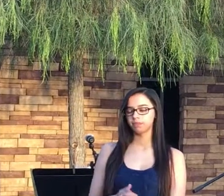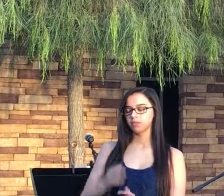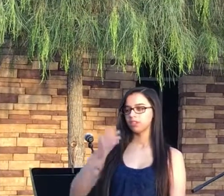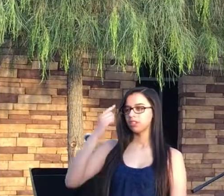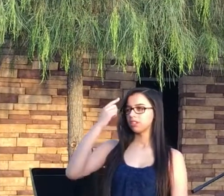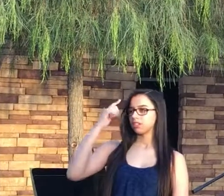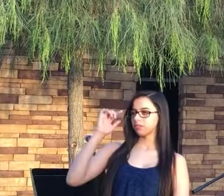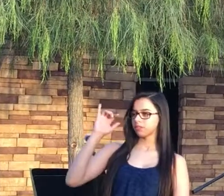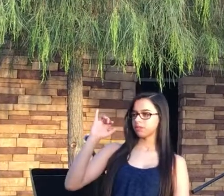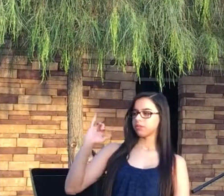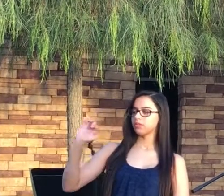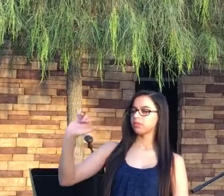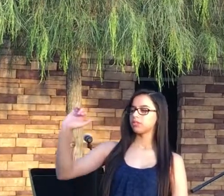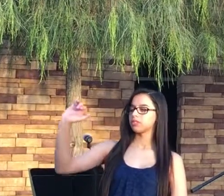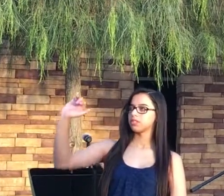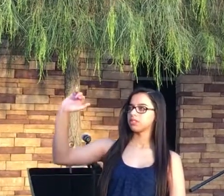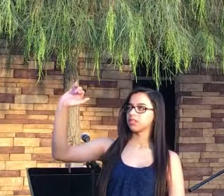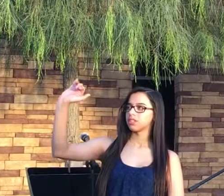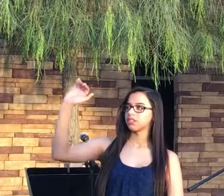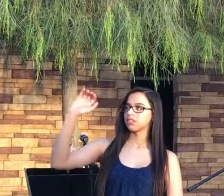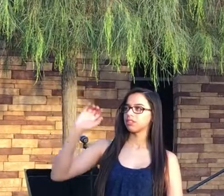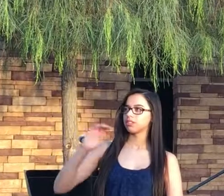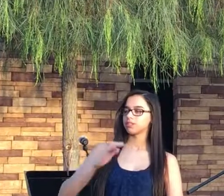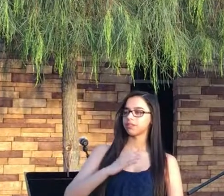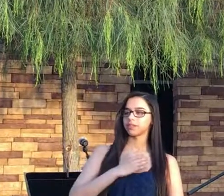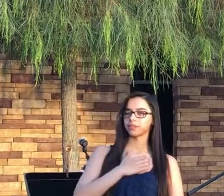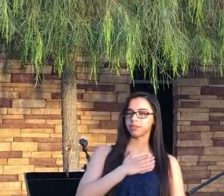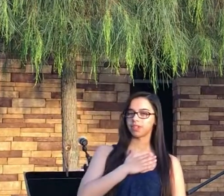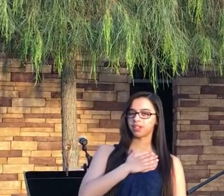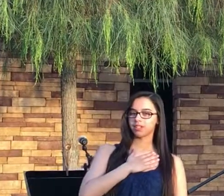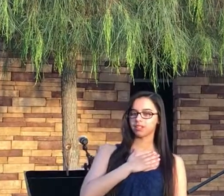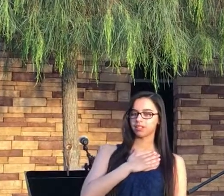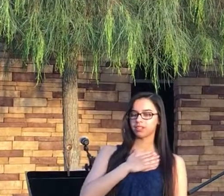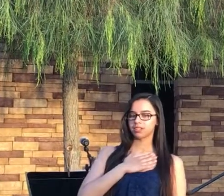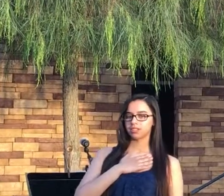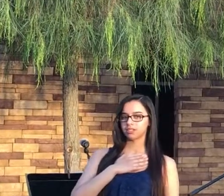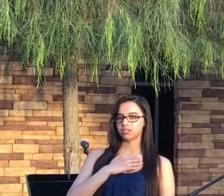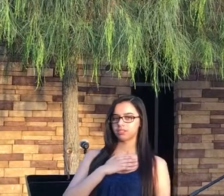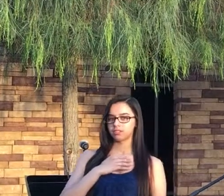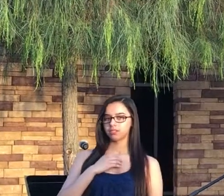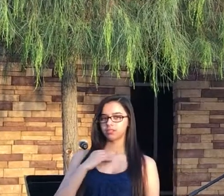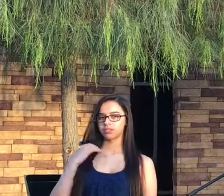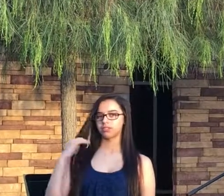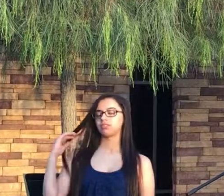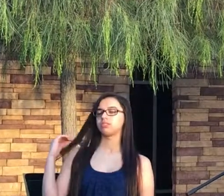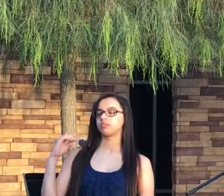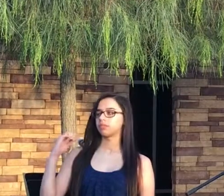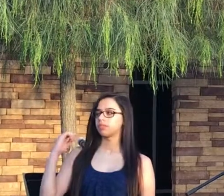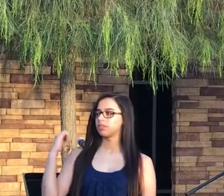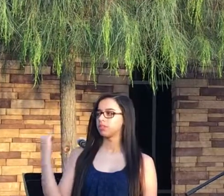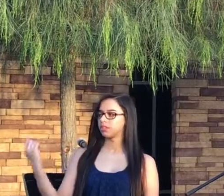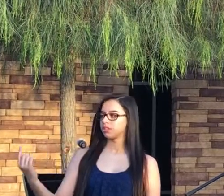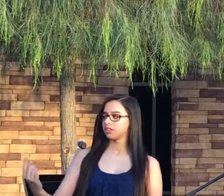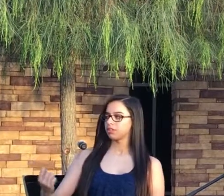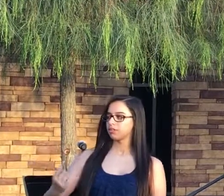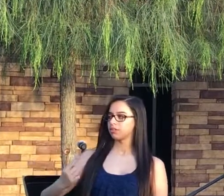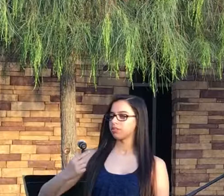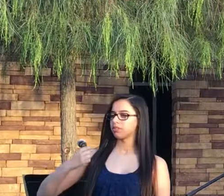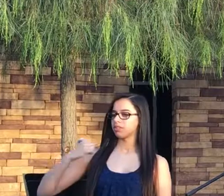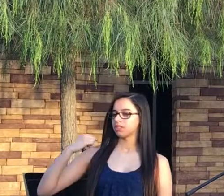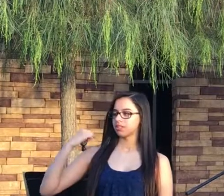will be forever mine. Will be